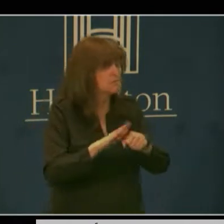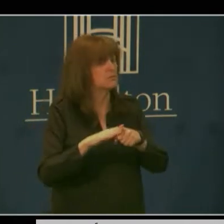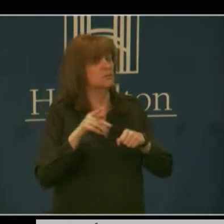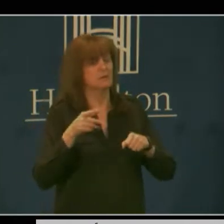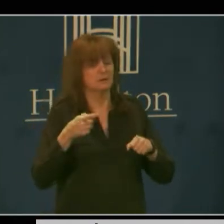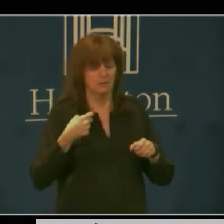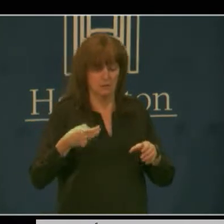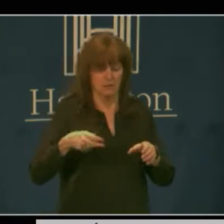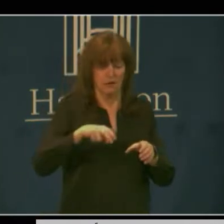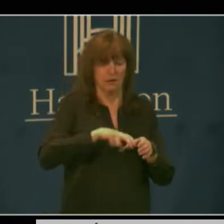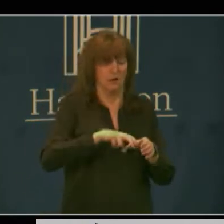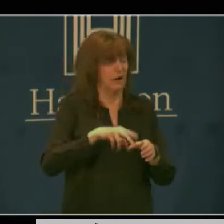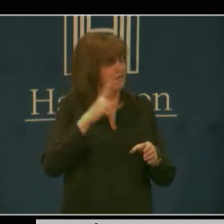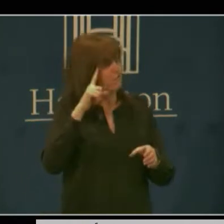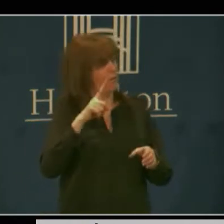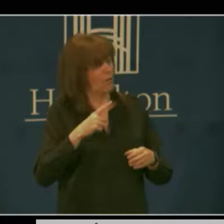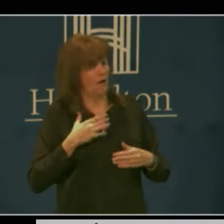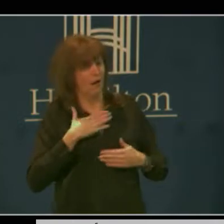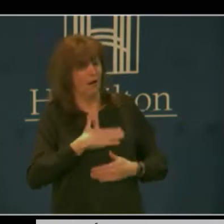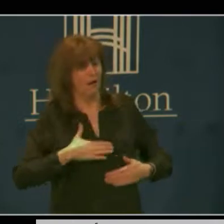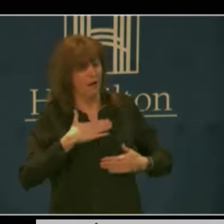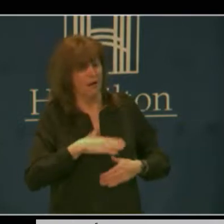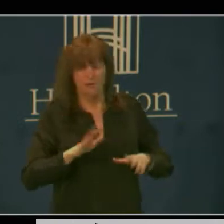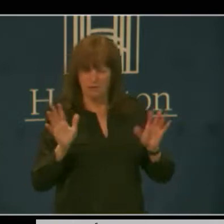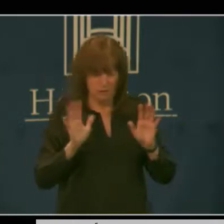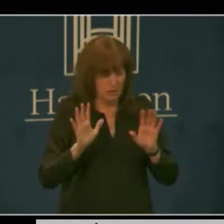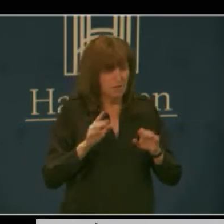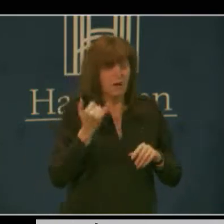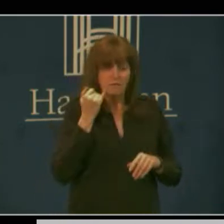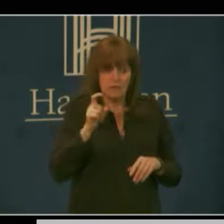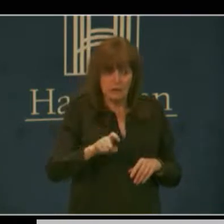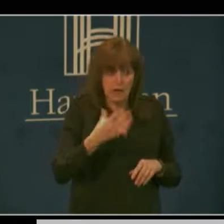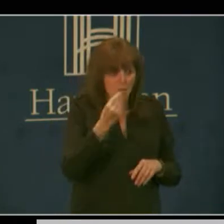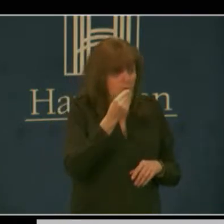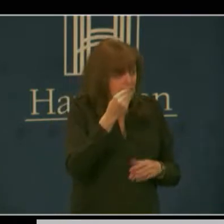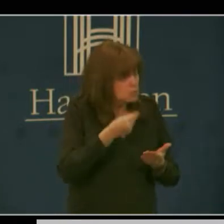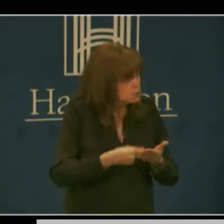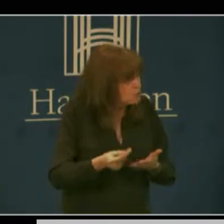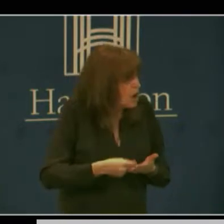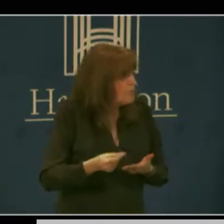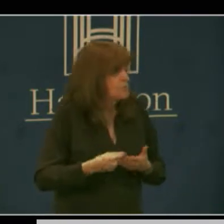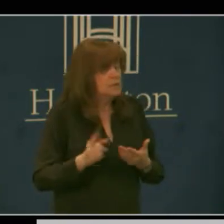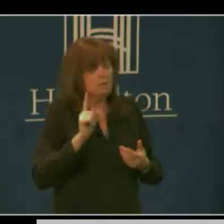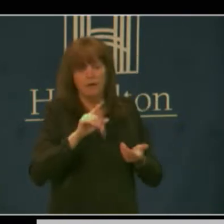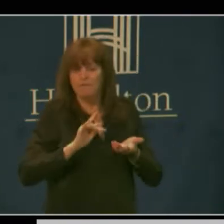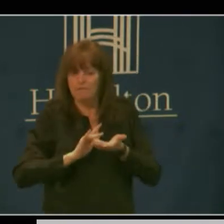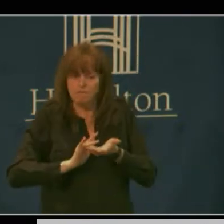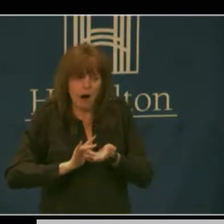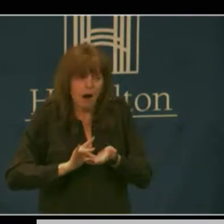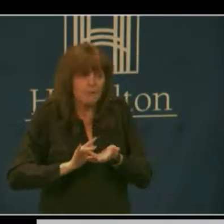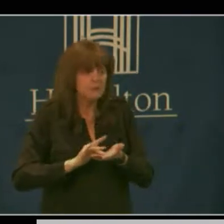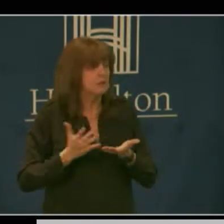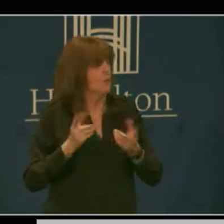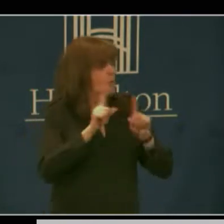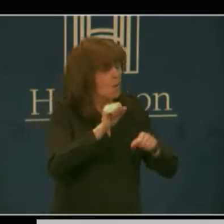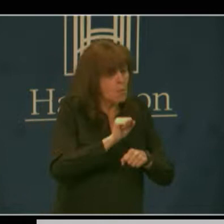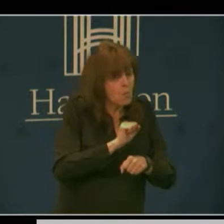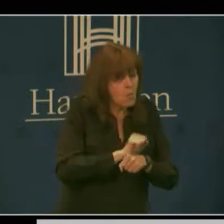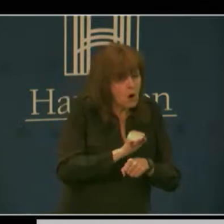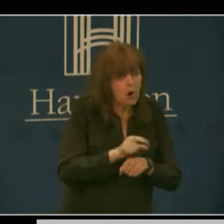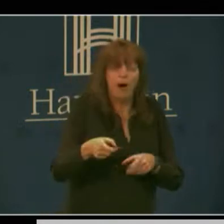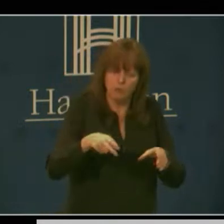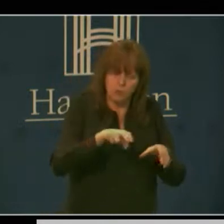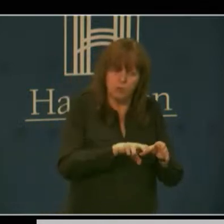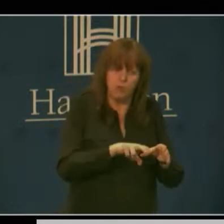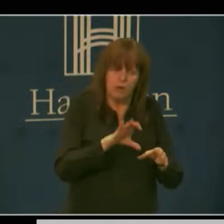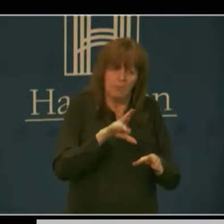trips, to get to that grocery store, to get their medications, to go to work. And if those folks don't feel they can trust transit